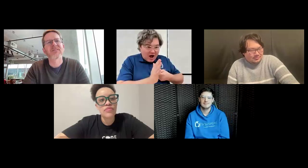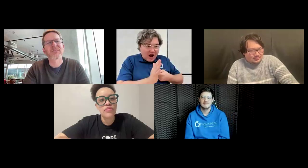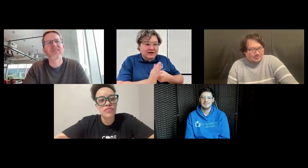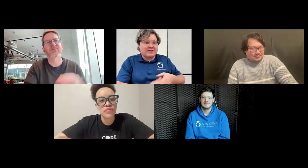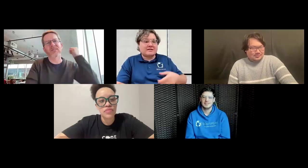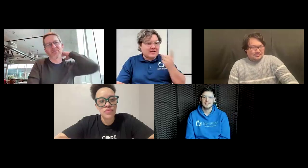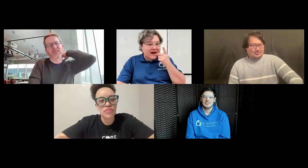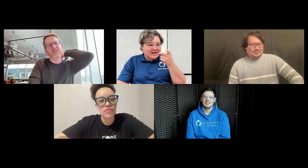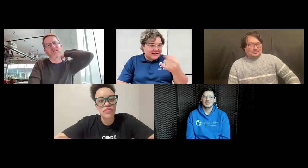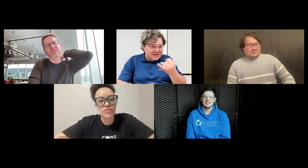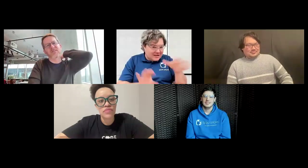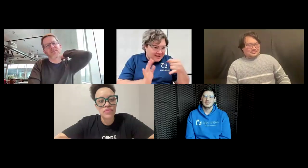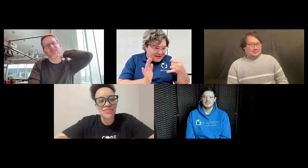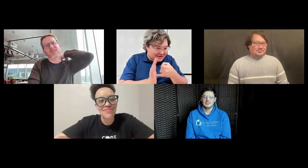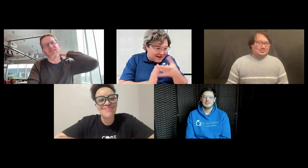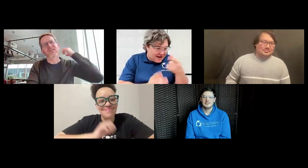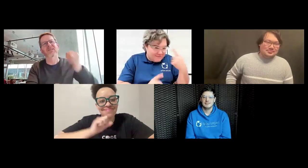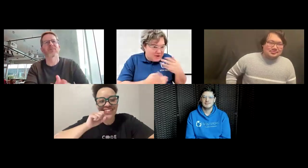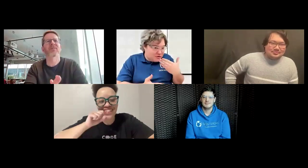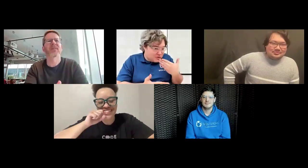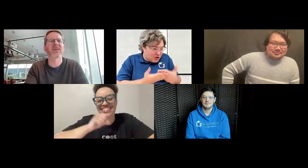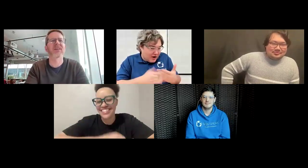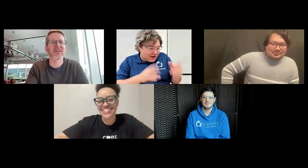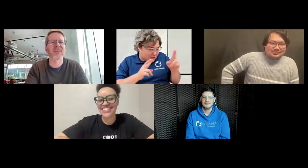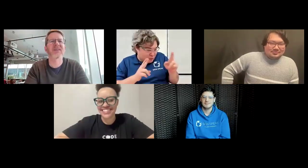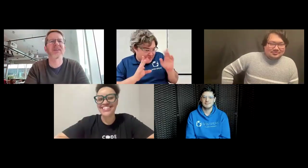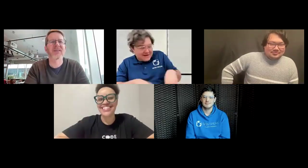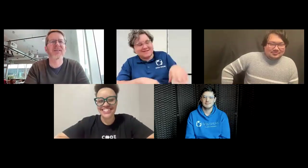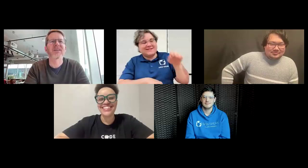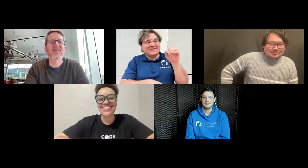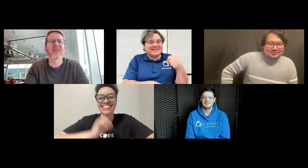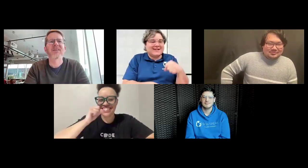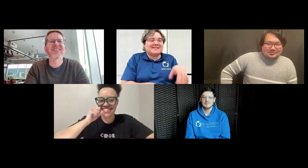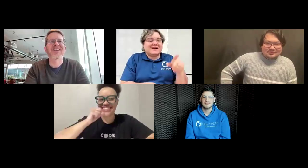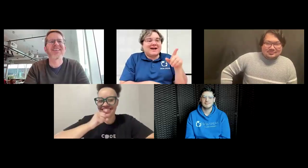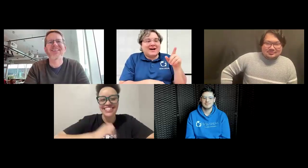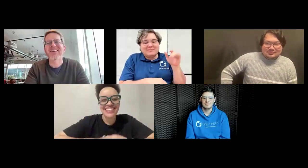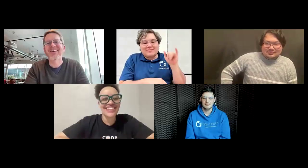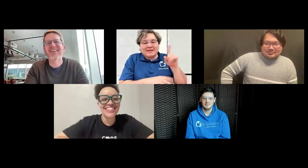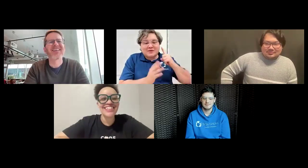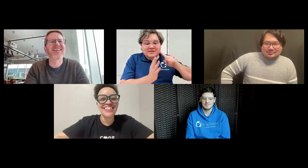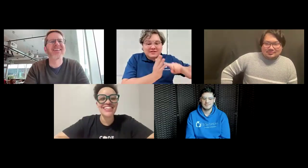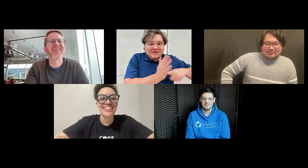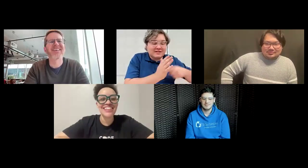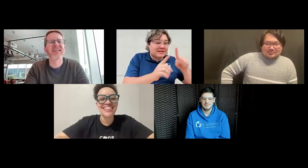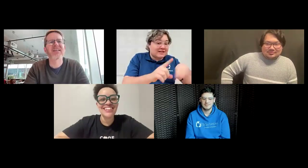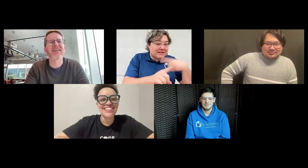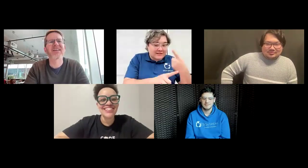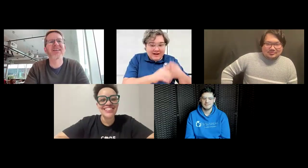our captioning system, Destiny, like you just mentioned. Yeah. Hopefully you had a good experience. So that's